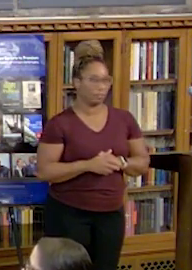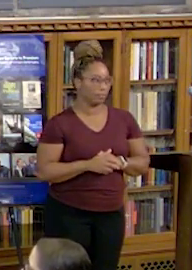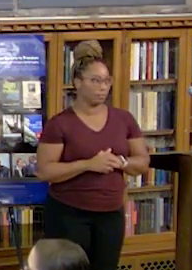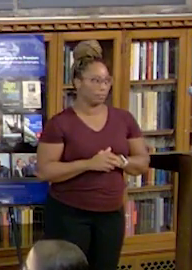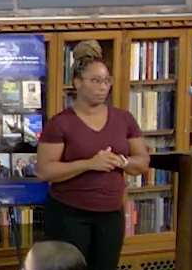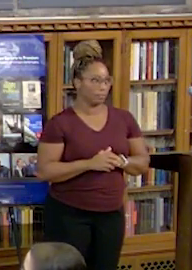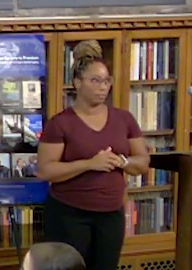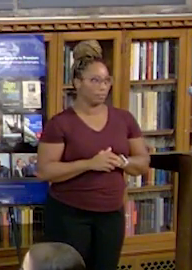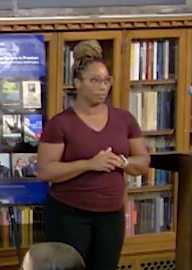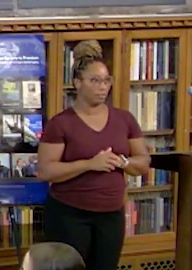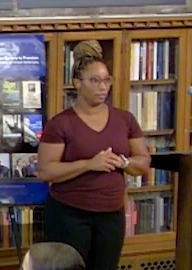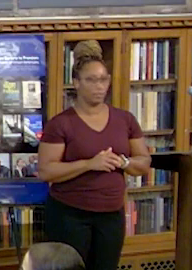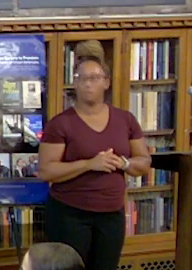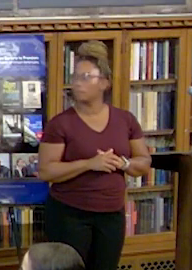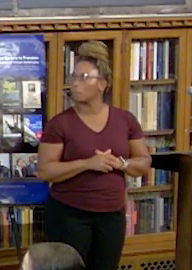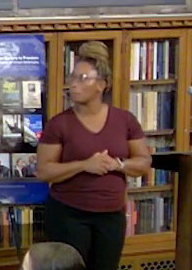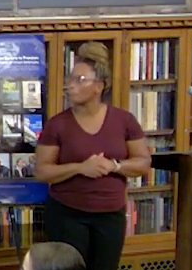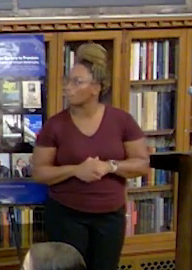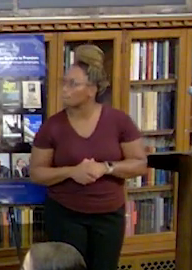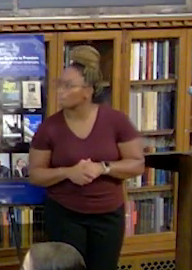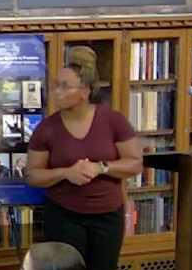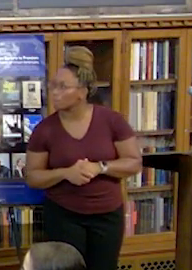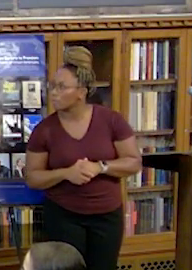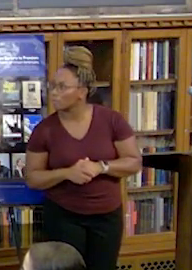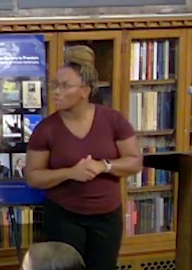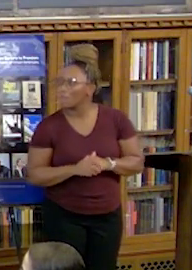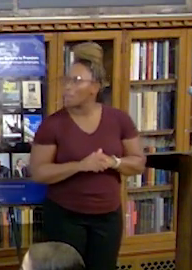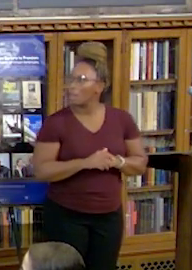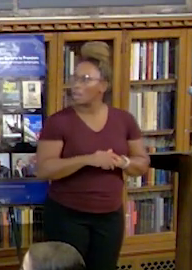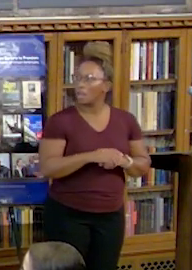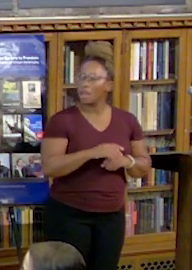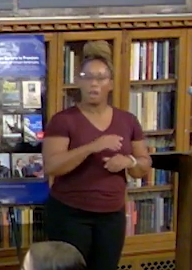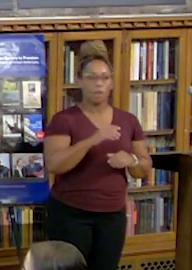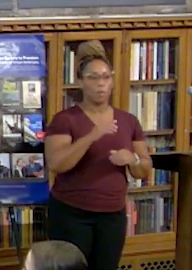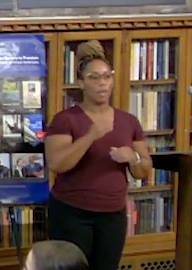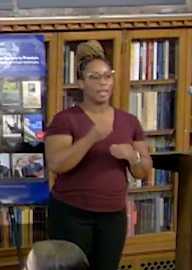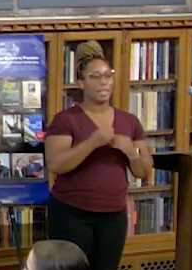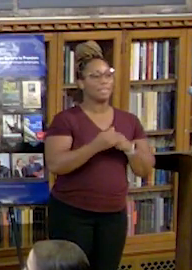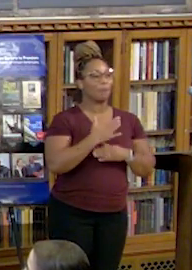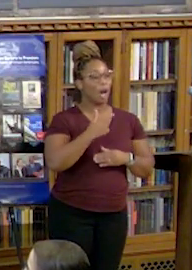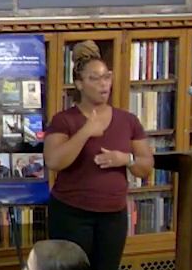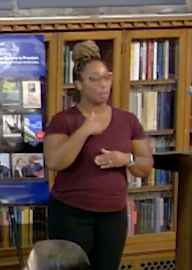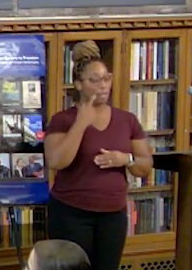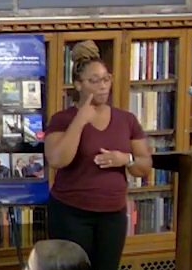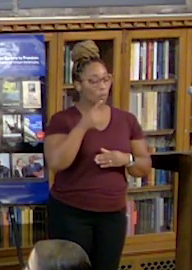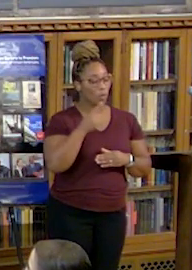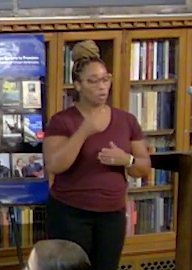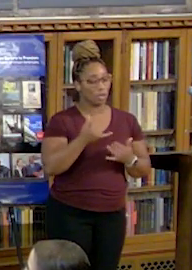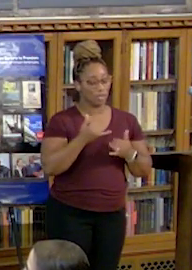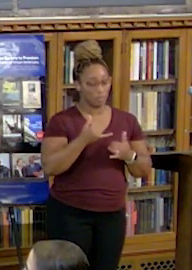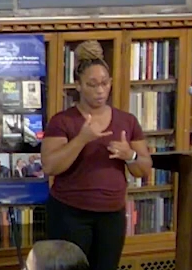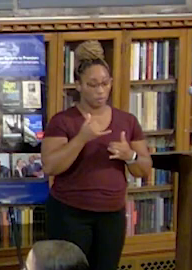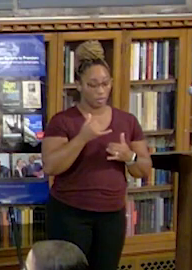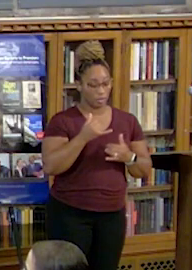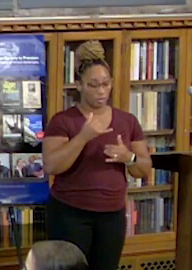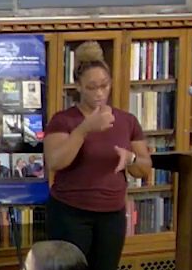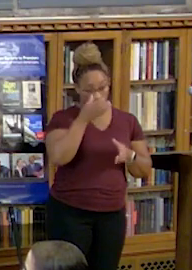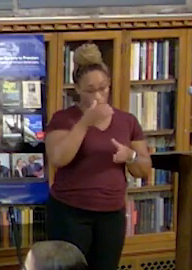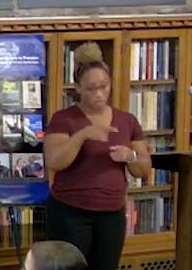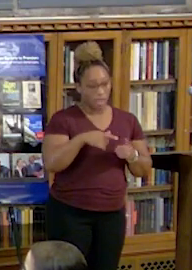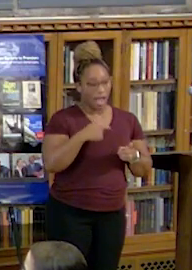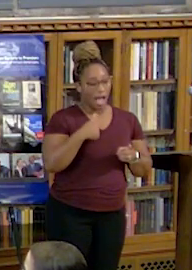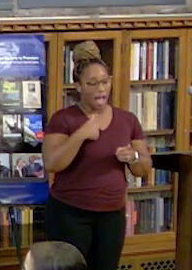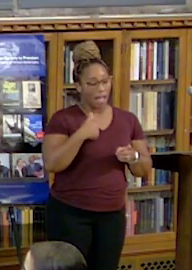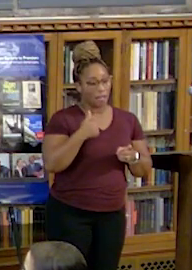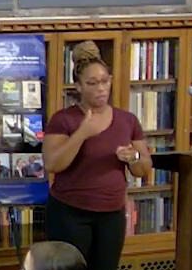for things that excite me and inspire me in contemporary scholarship I have been uh